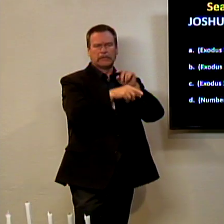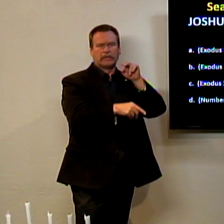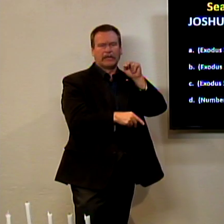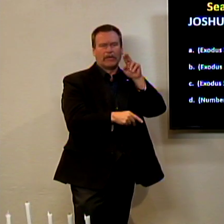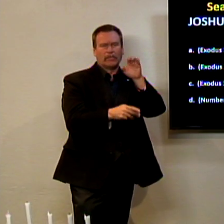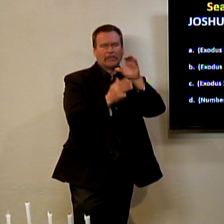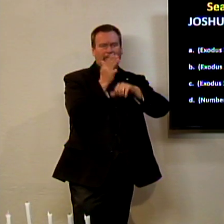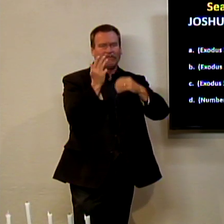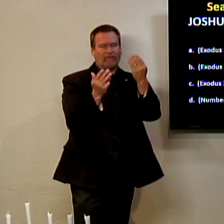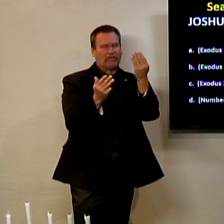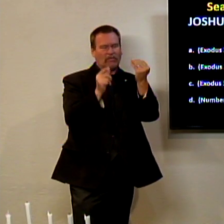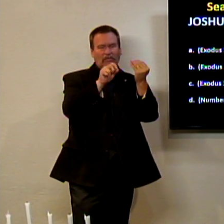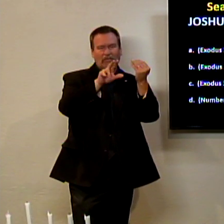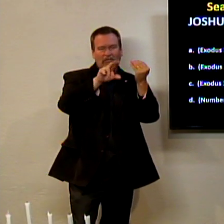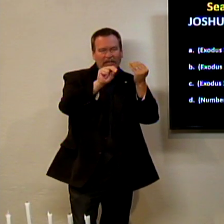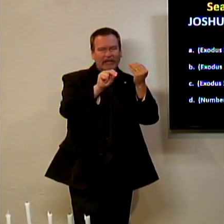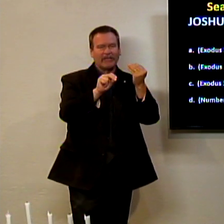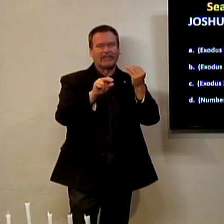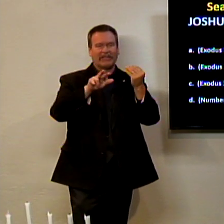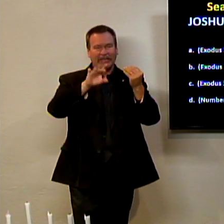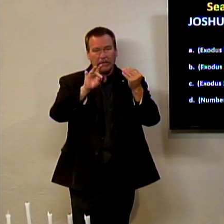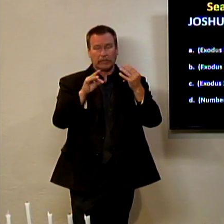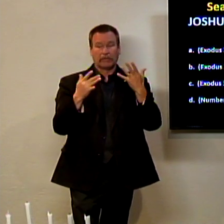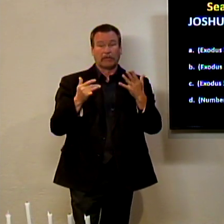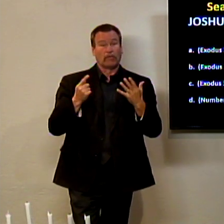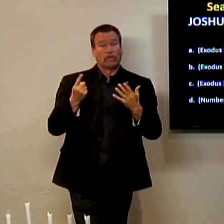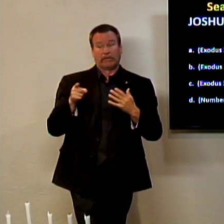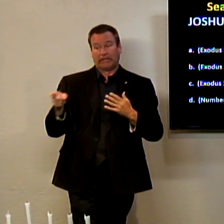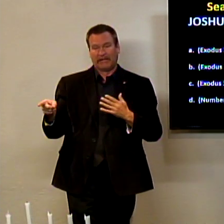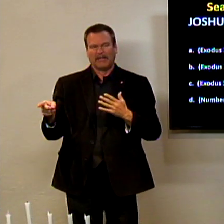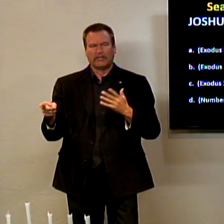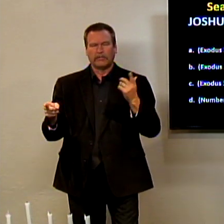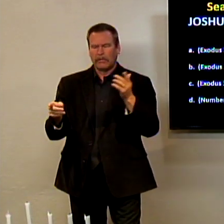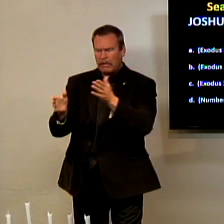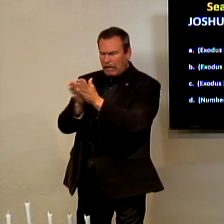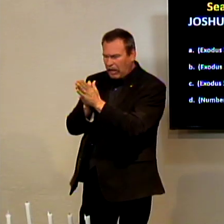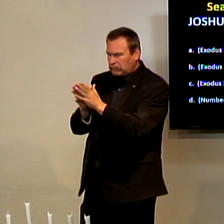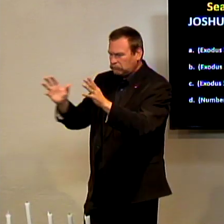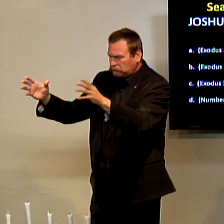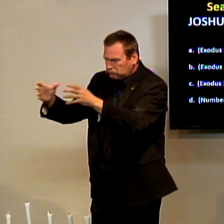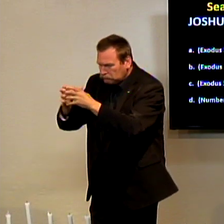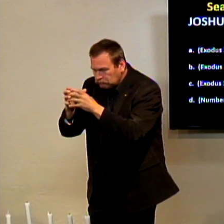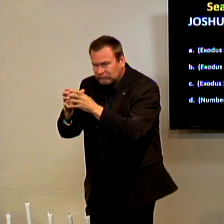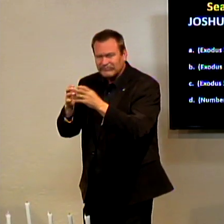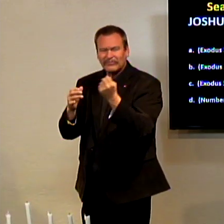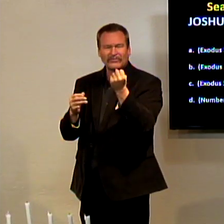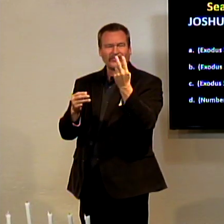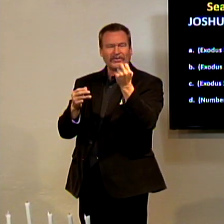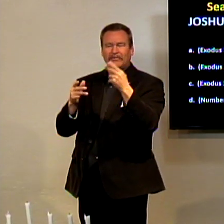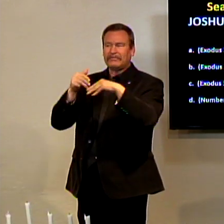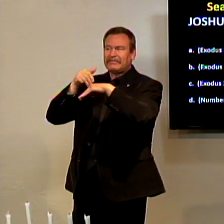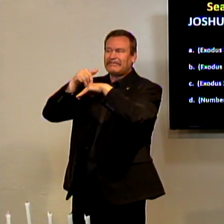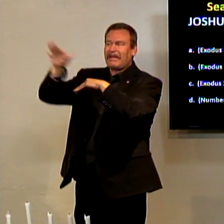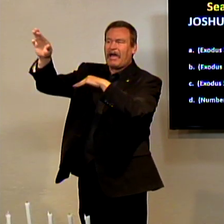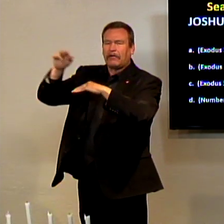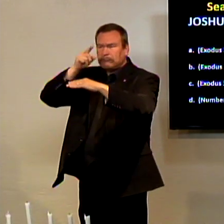We notice point D here in Numbers chapter 14, verse 30 and 38.